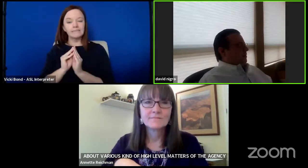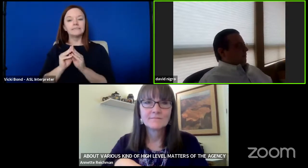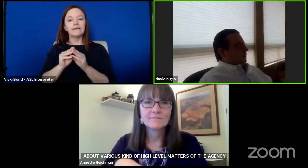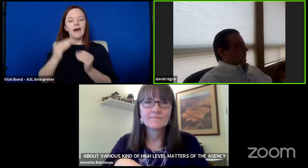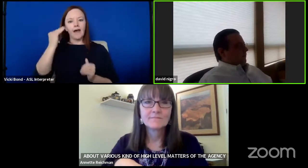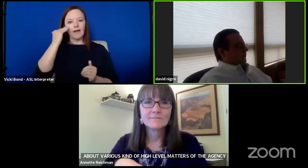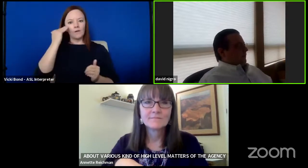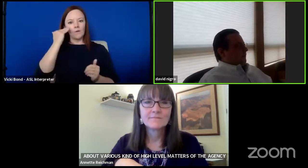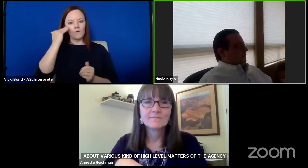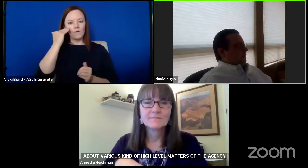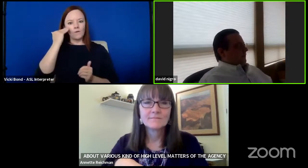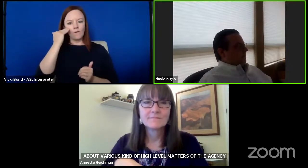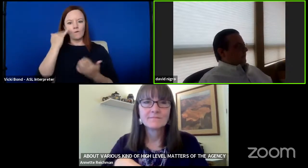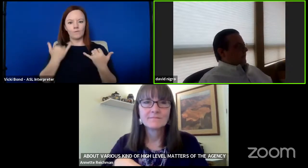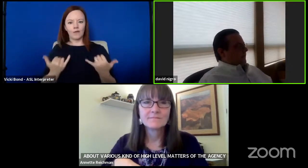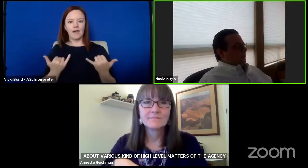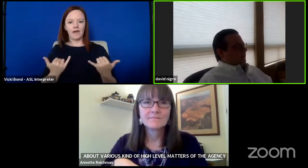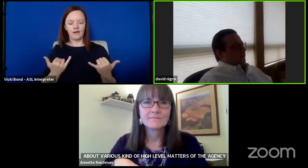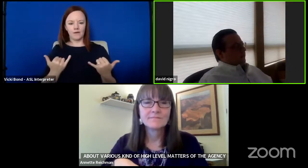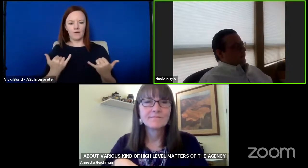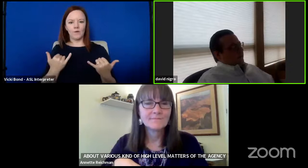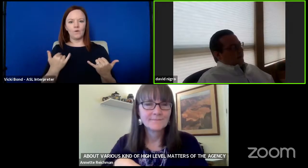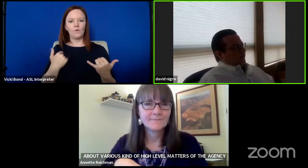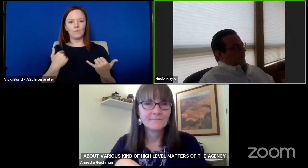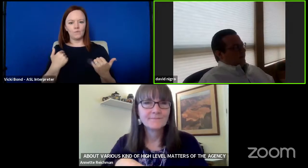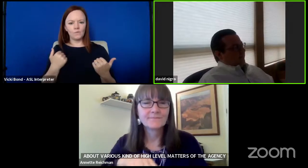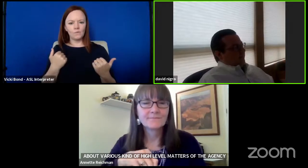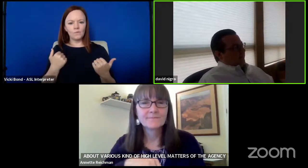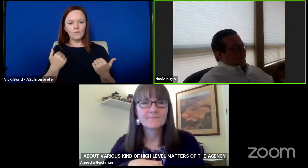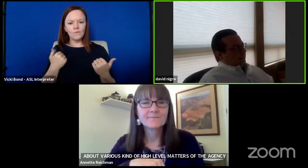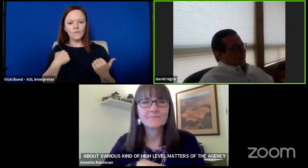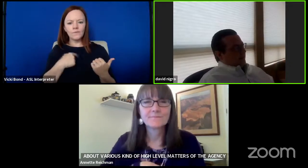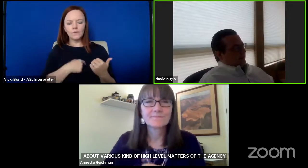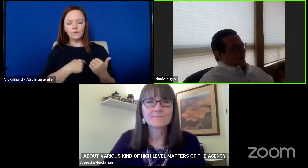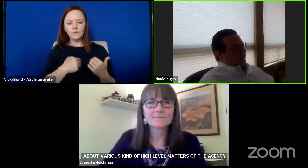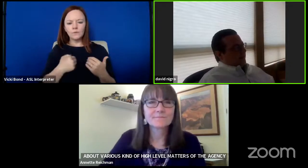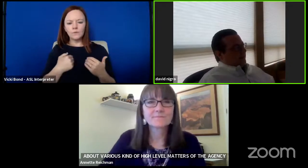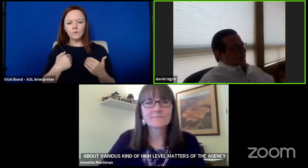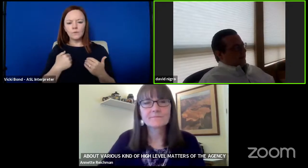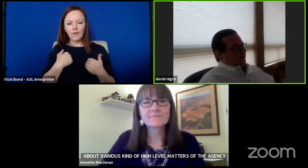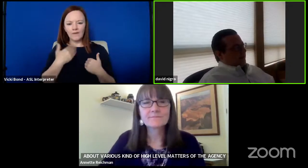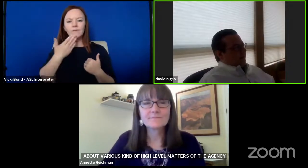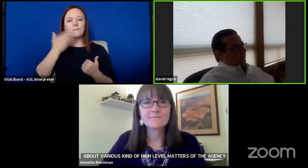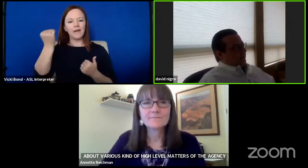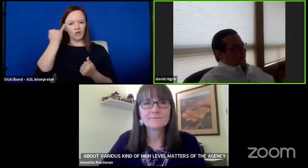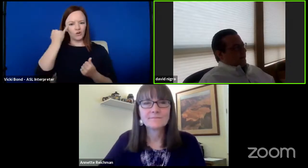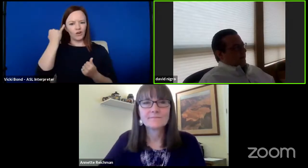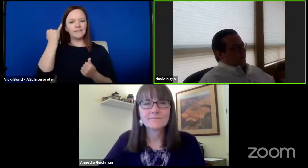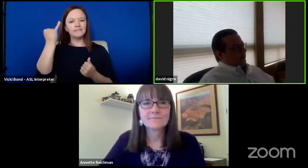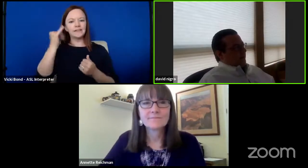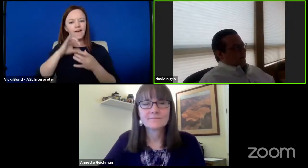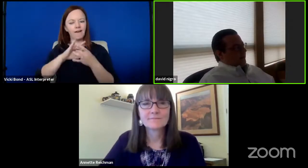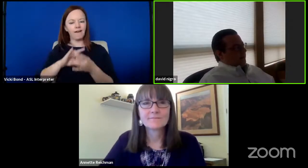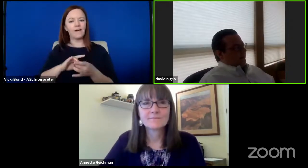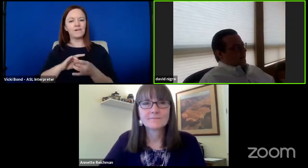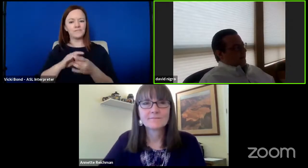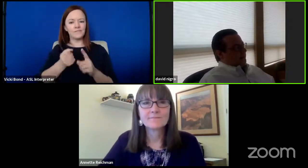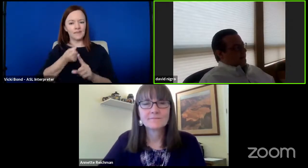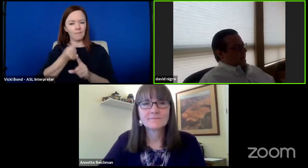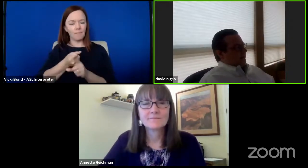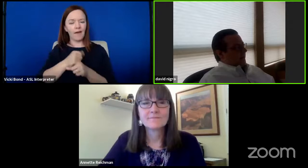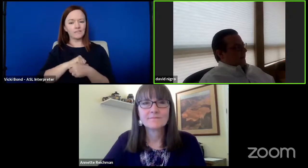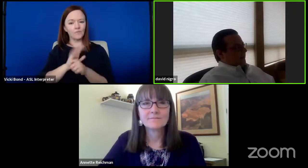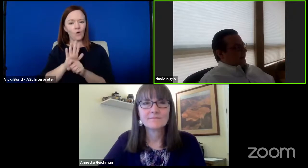here we're looking, now that we have a better idea of our response to COVID in the last 4